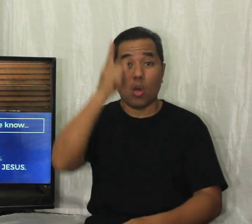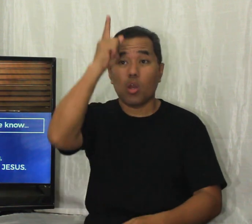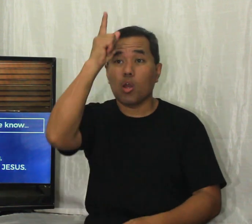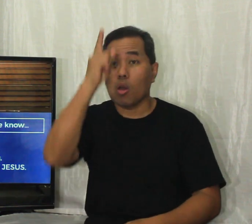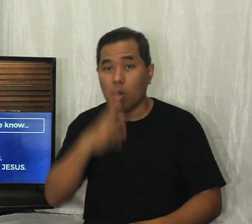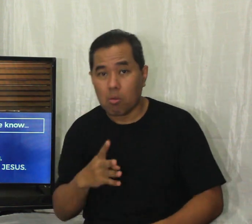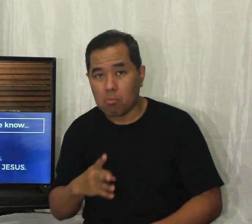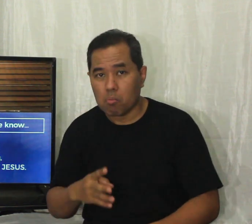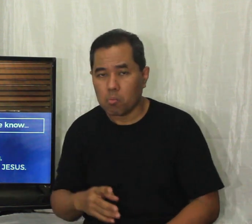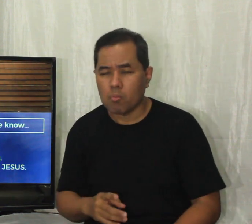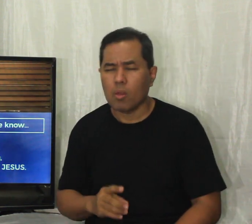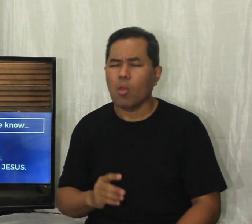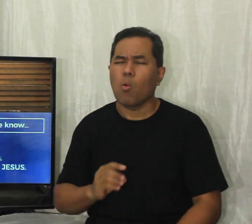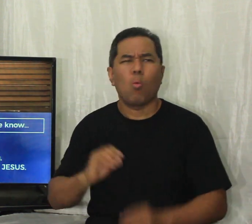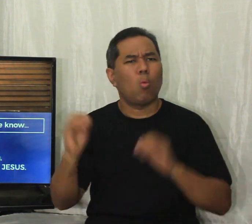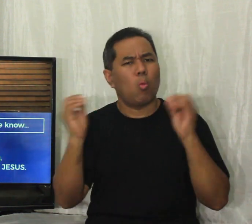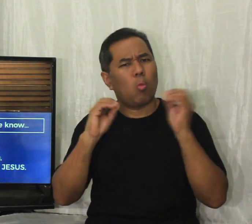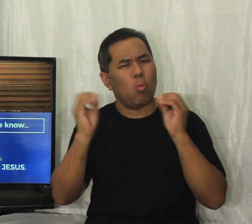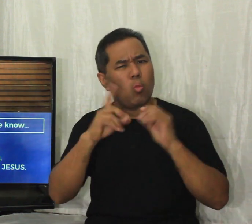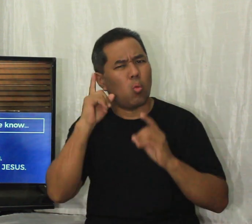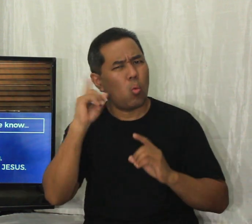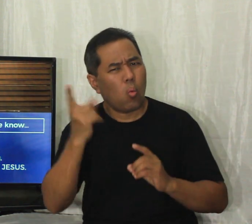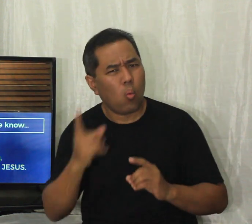and resurrection and actually did it.